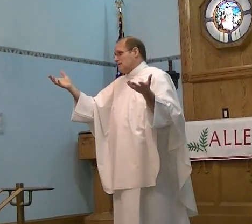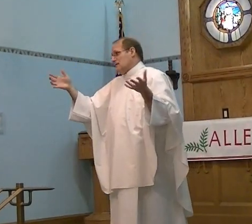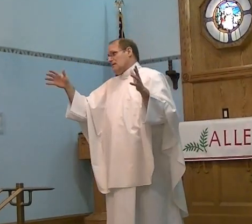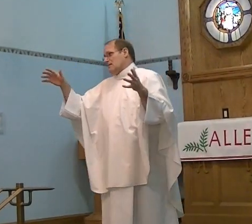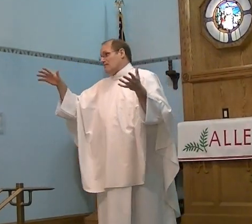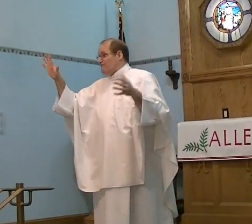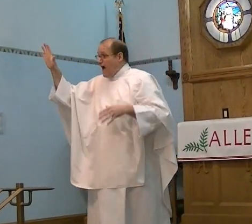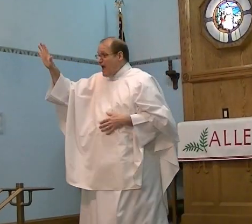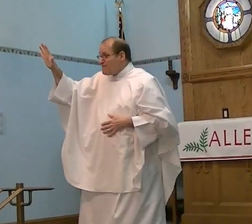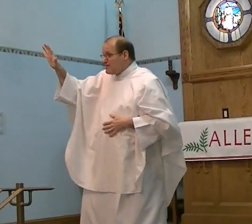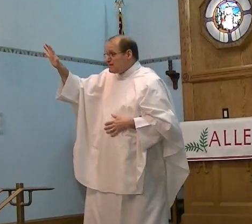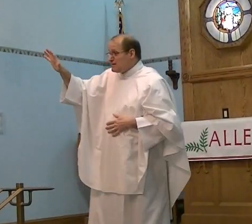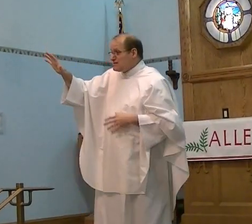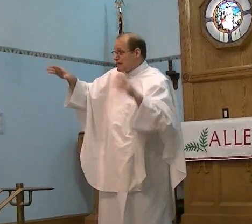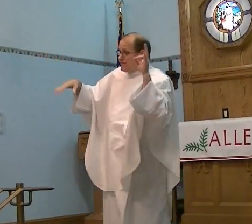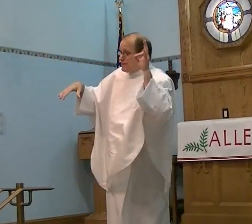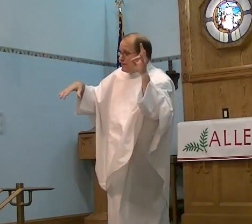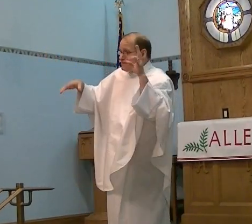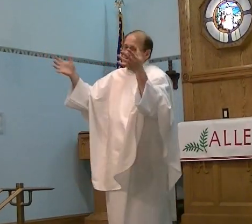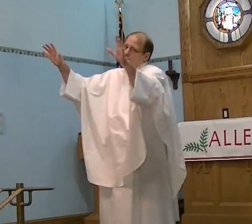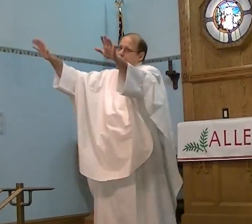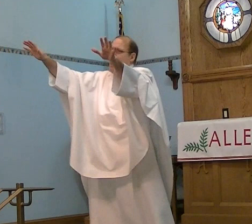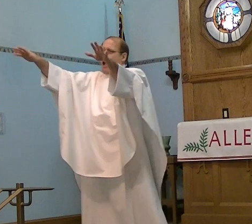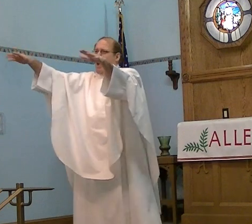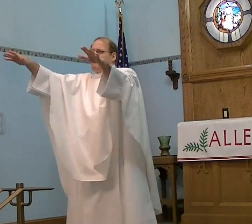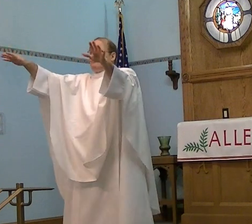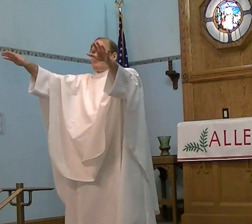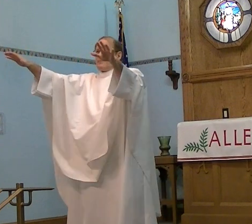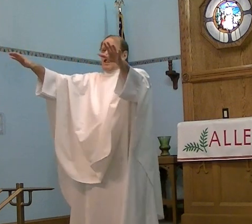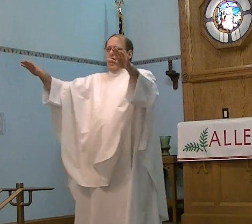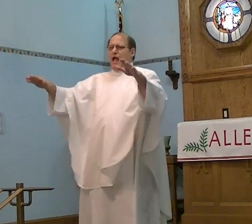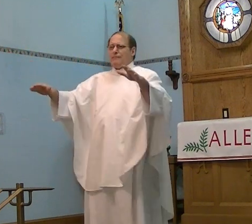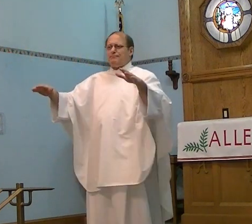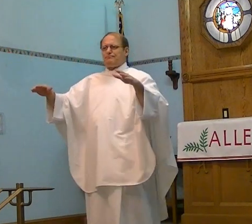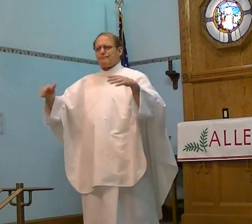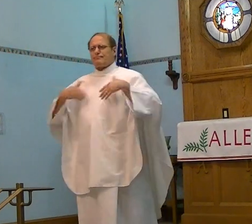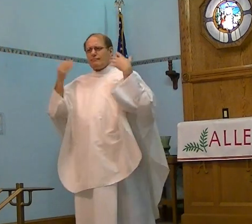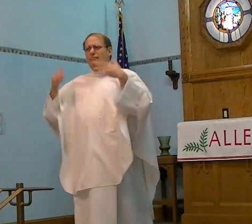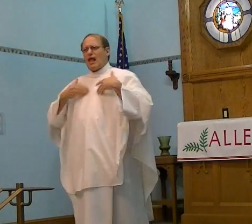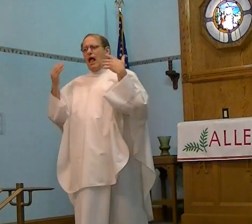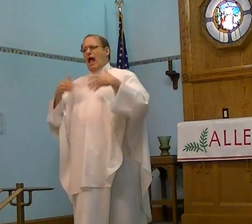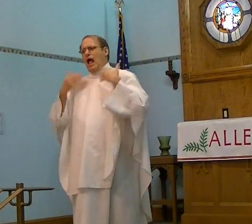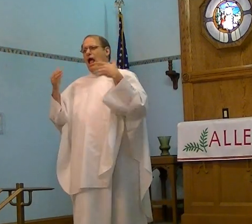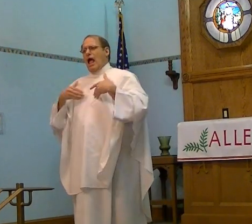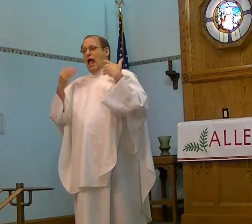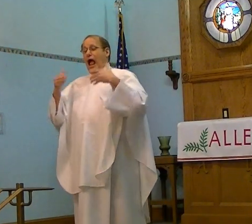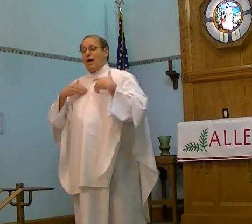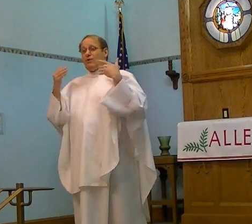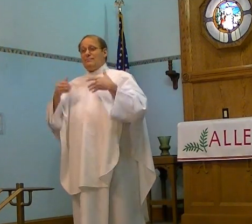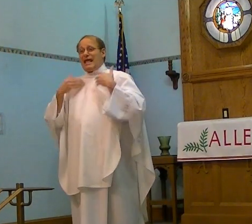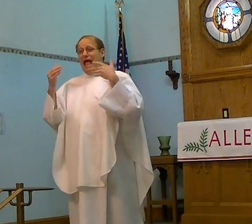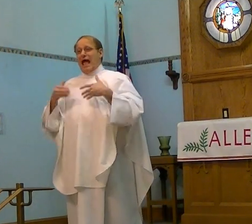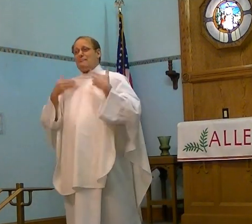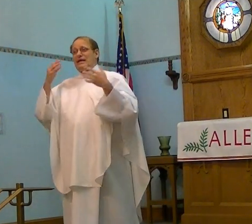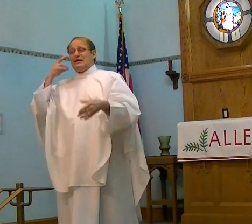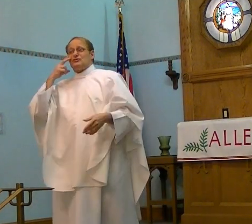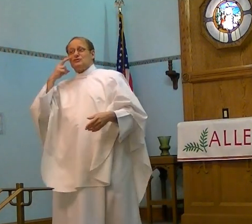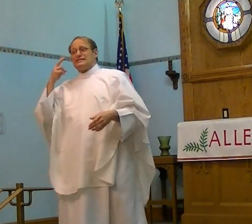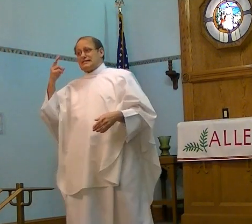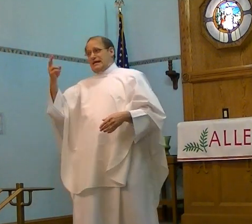Fine. Fine. Fine. Fine. Fine. will be happy to see